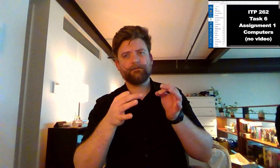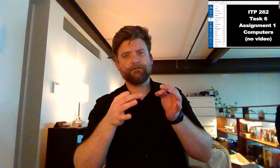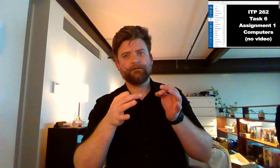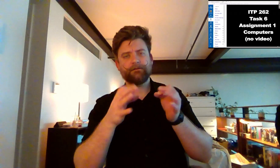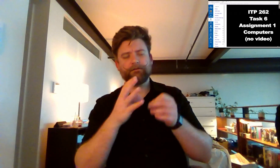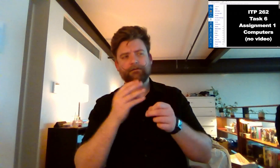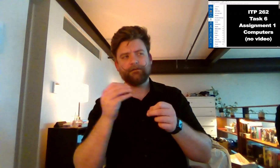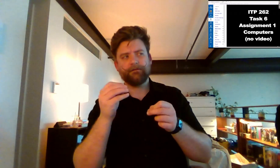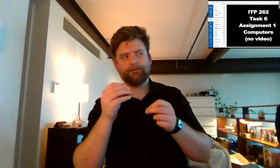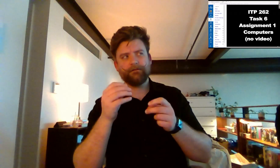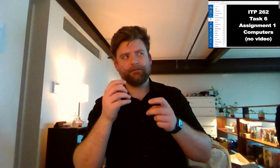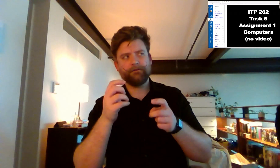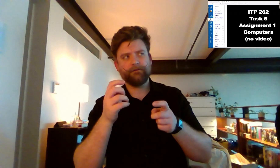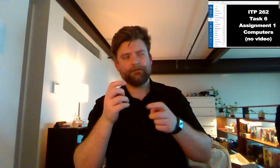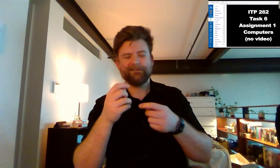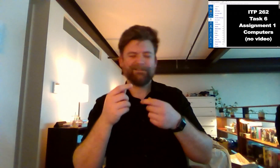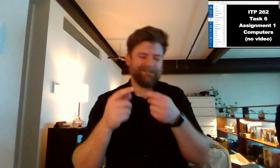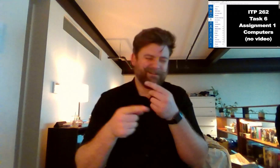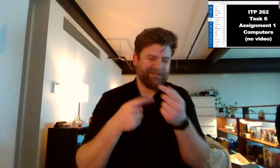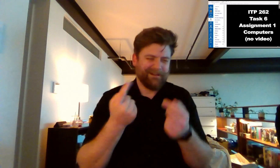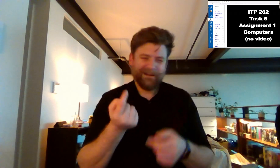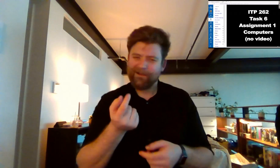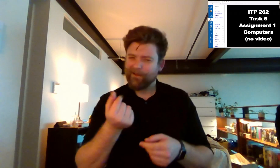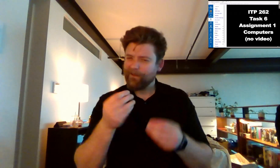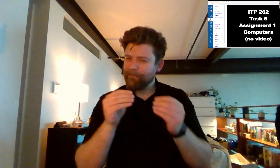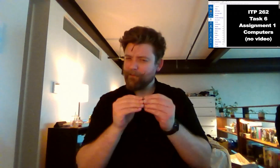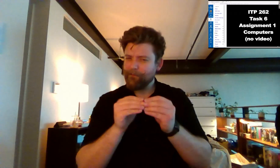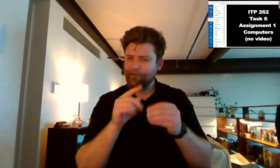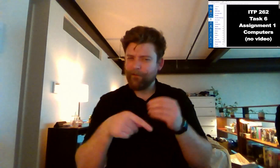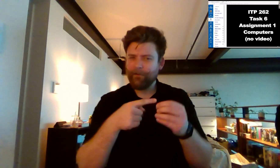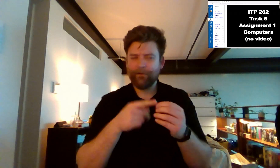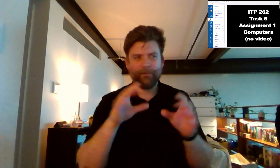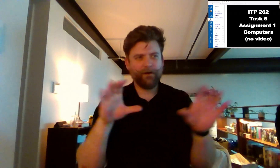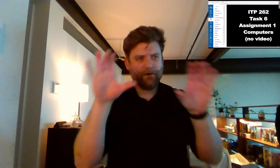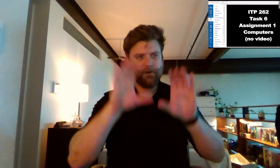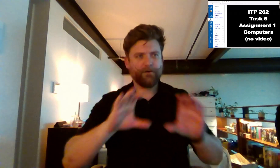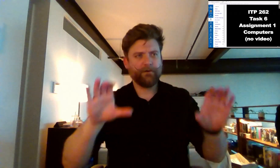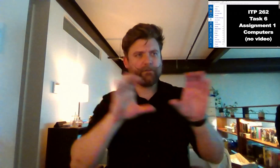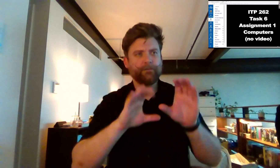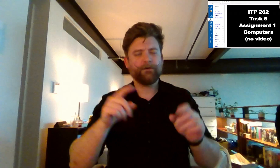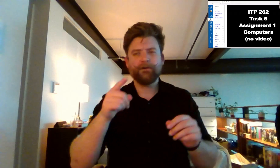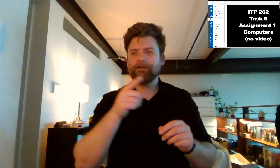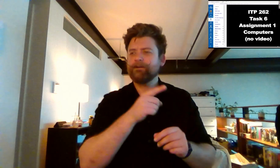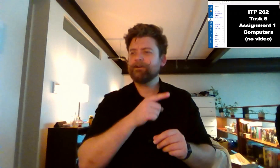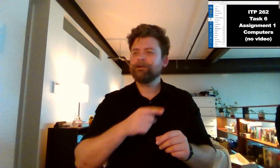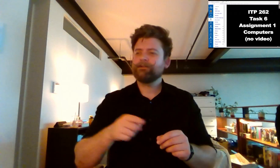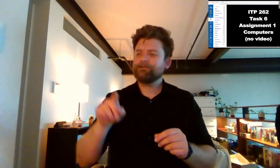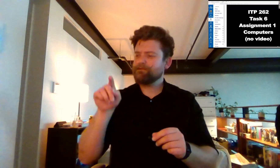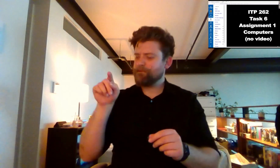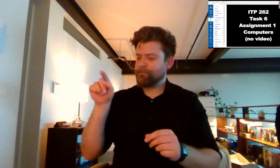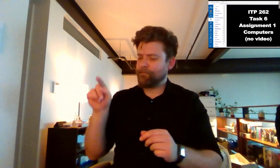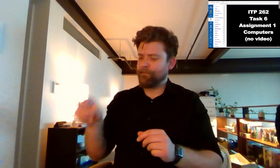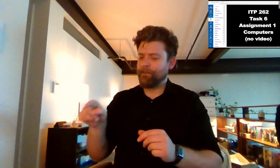And you open the book about computers, and there's a part in there is what we call the clipboard. What is a clipboard?